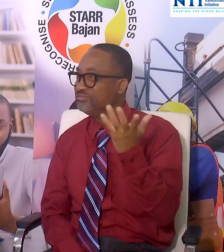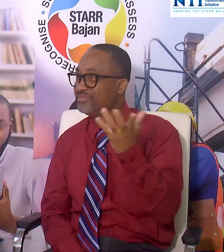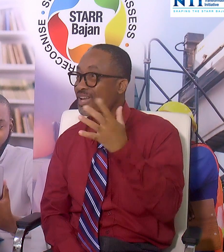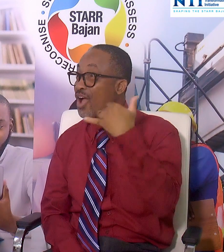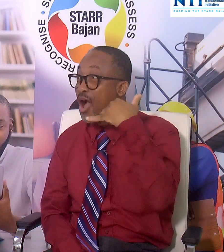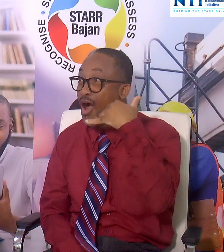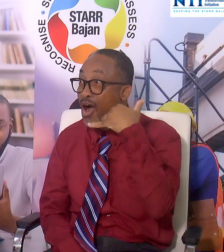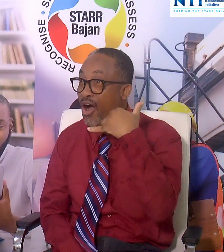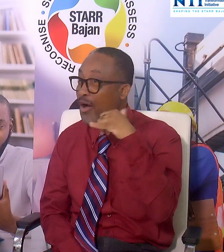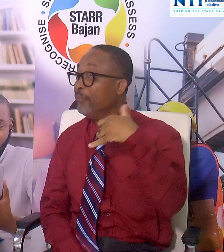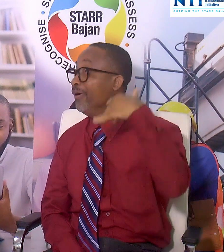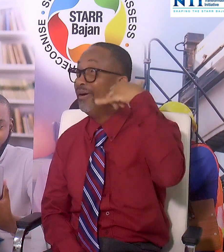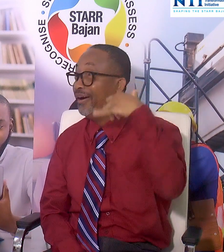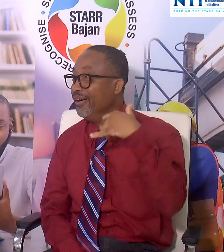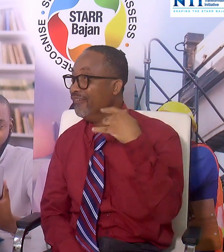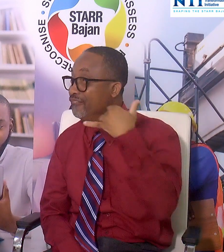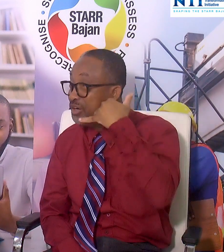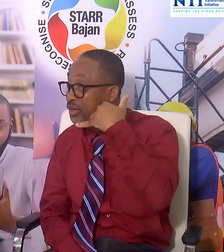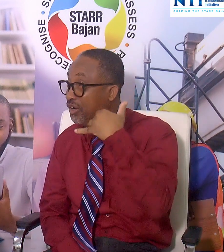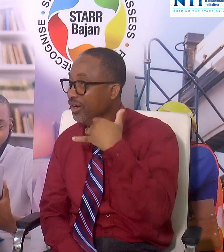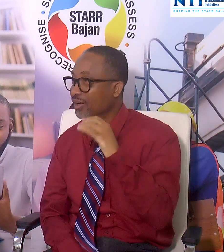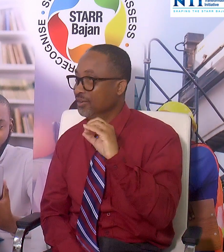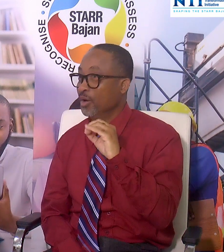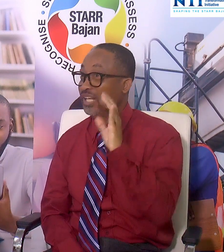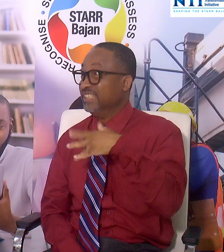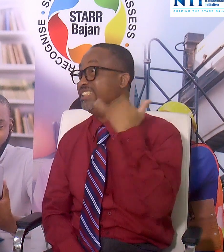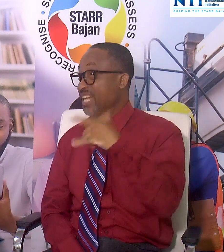impact me that much.